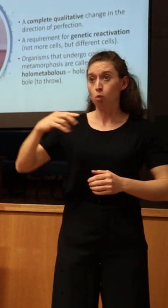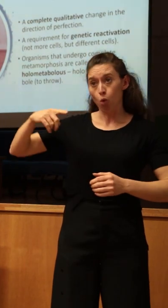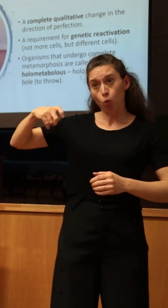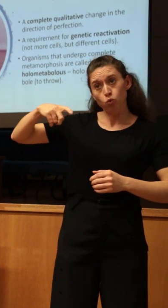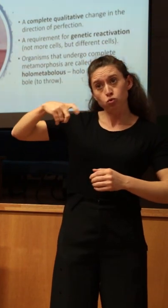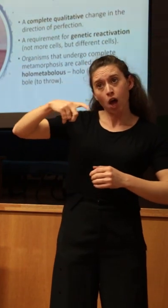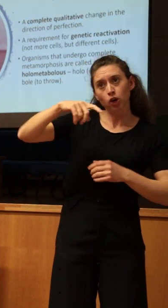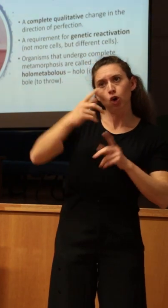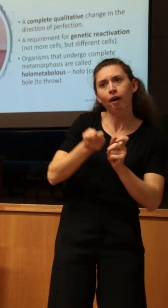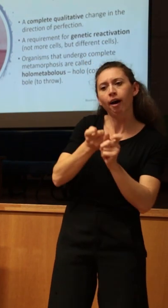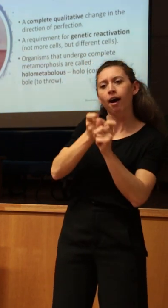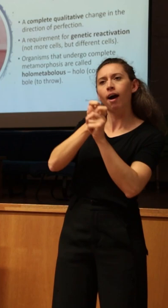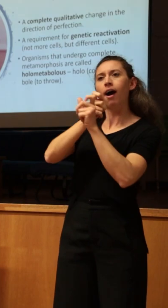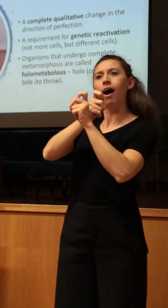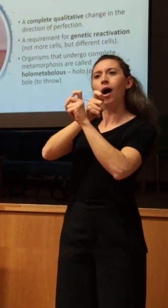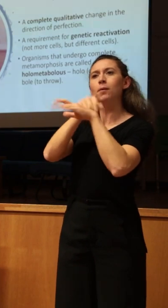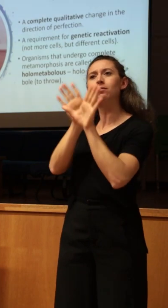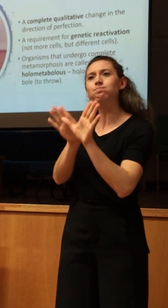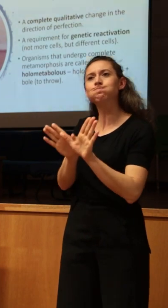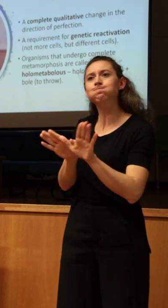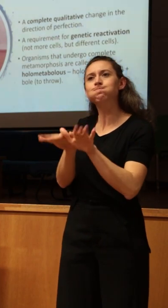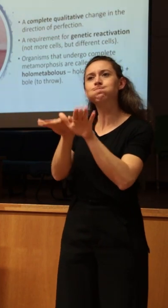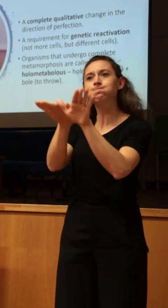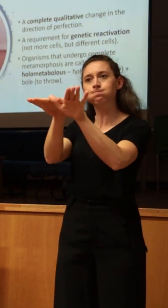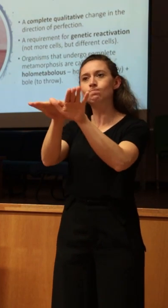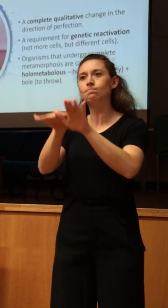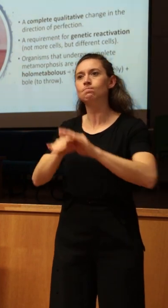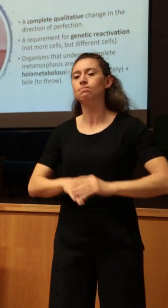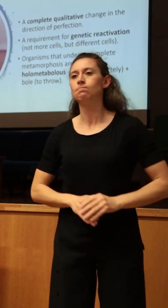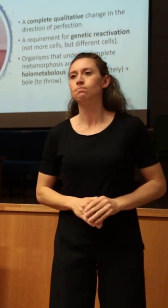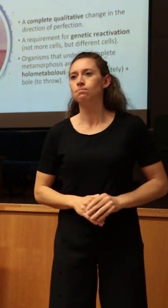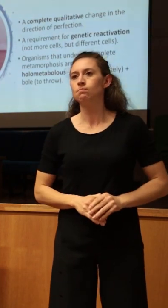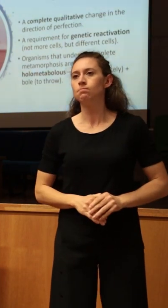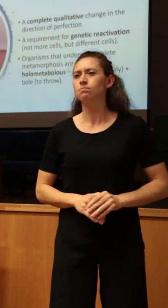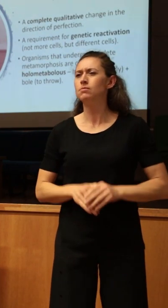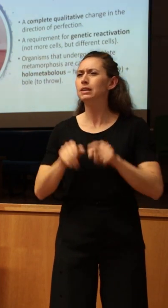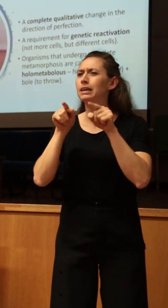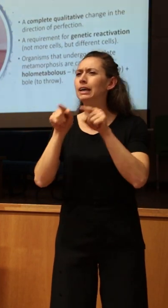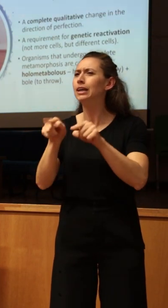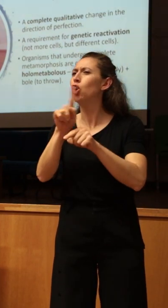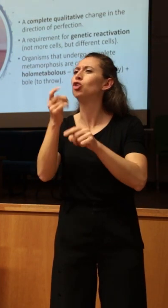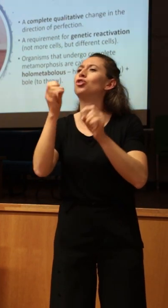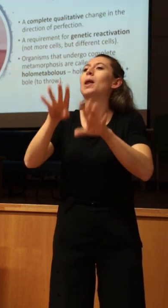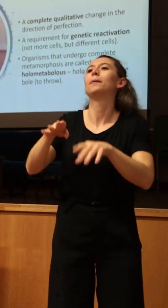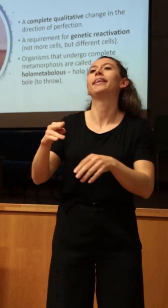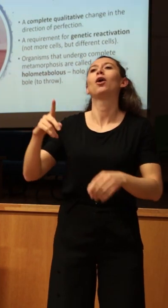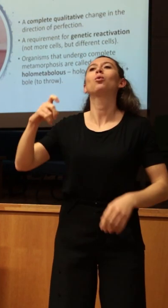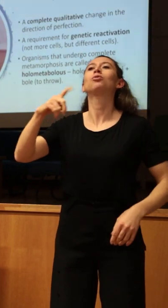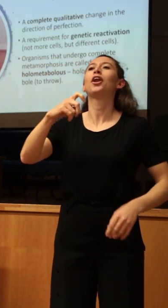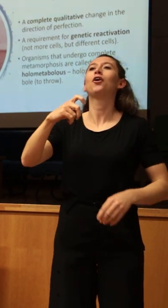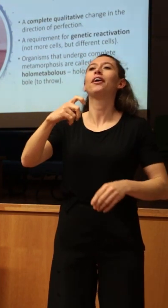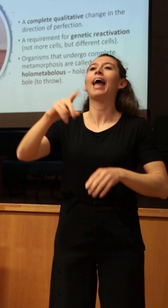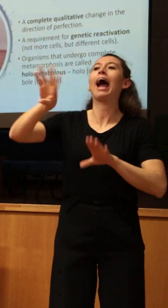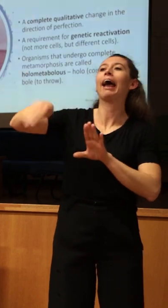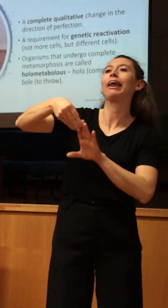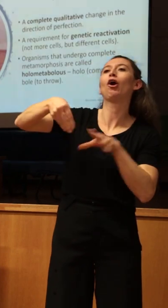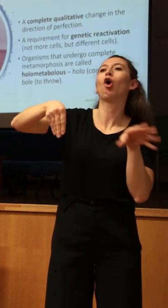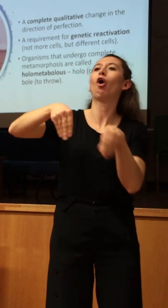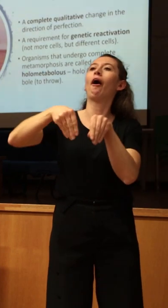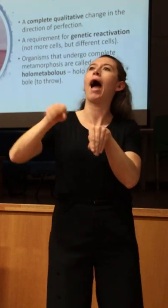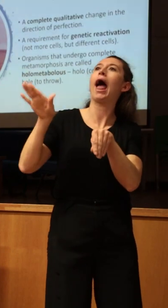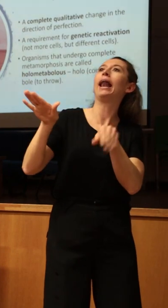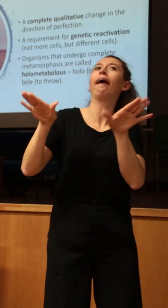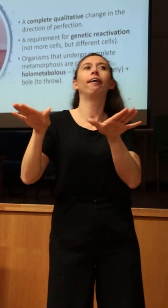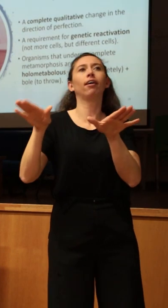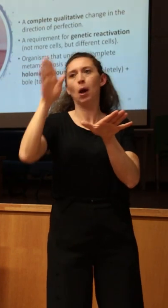la larva se vuelve mariposa, it's not just a worm that grows wings. No es solamente un gusano que ahora tiene alas. And learned how to fly.